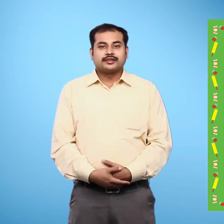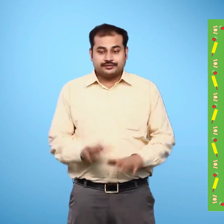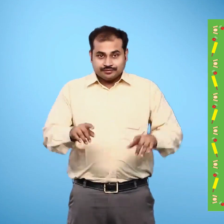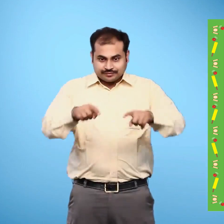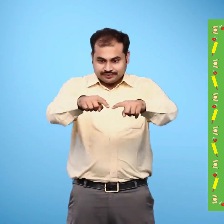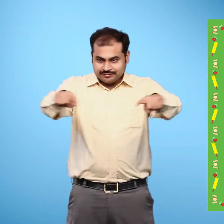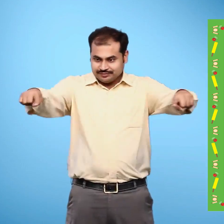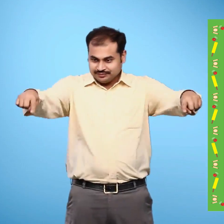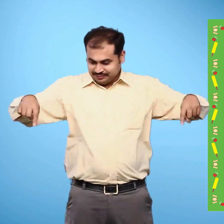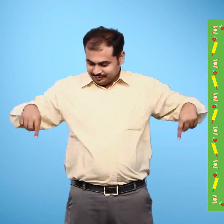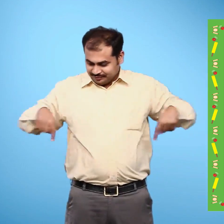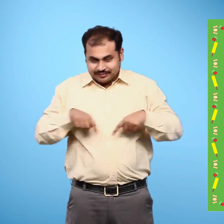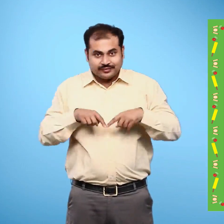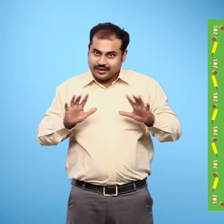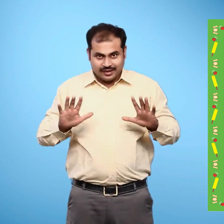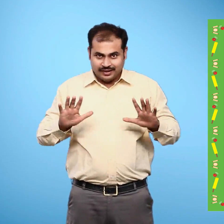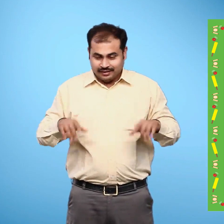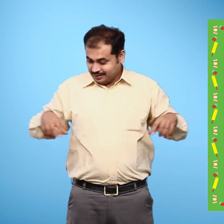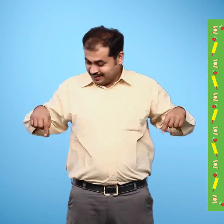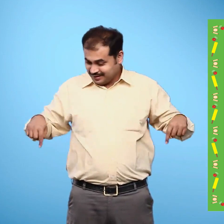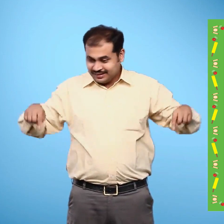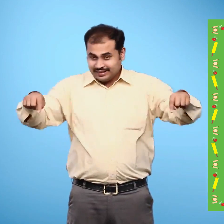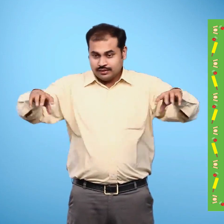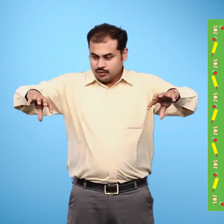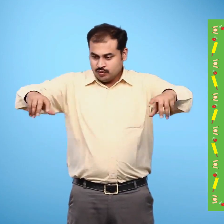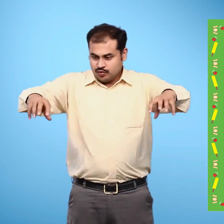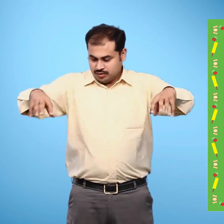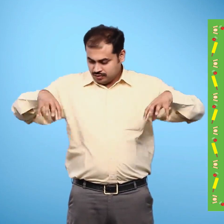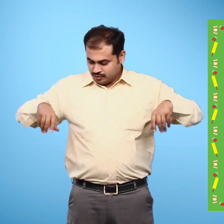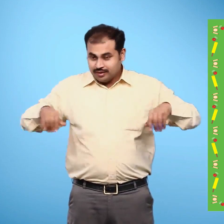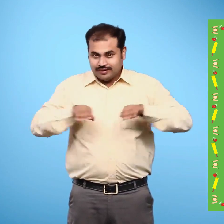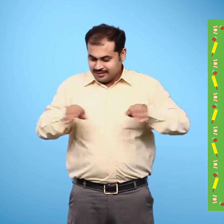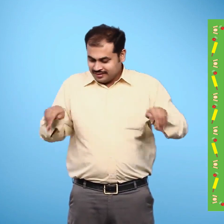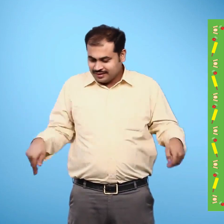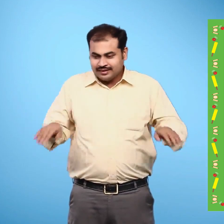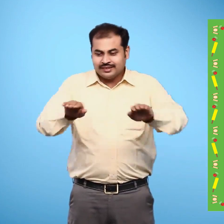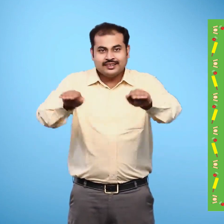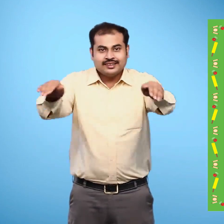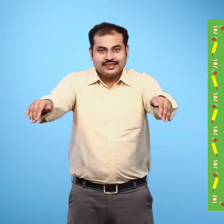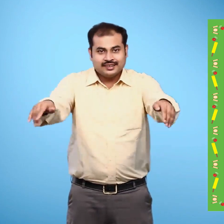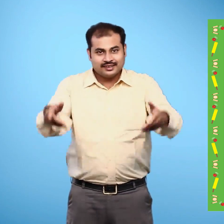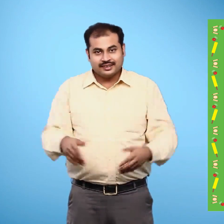with holes or pockets at all 4 corners of the board.